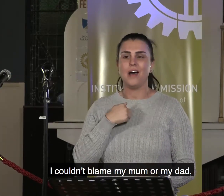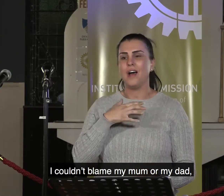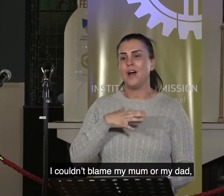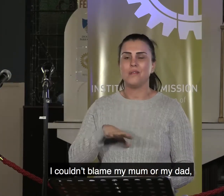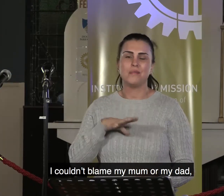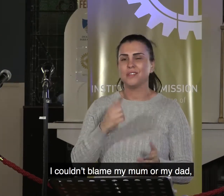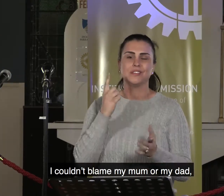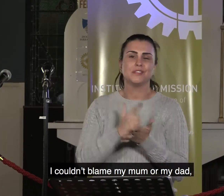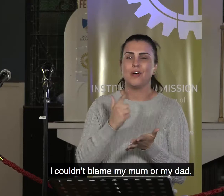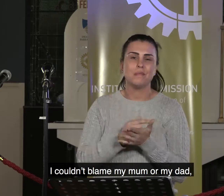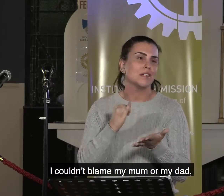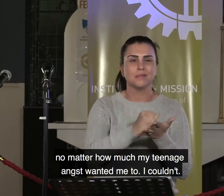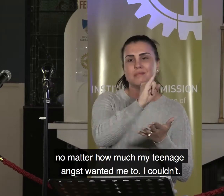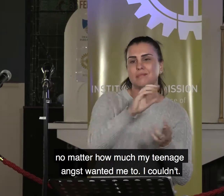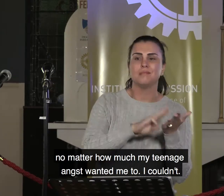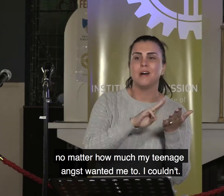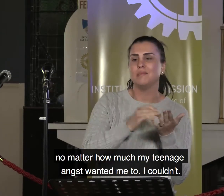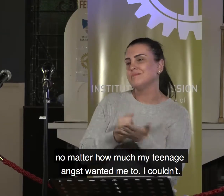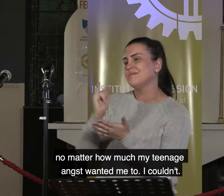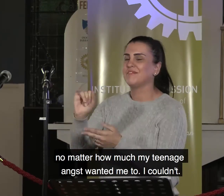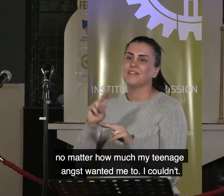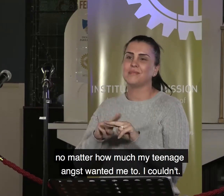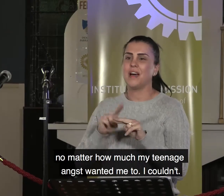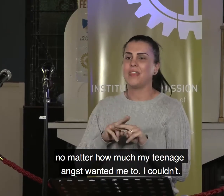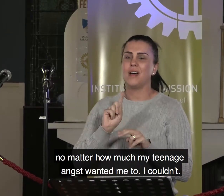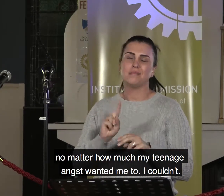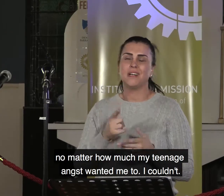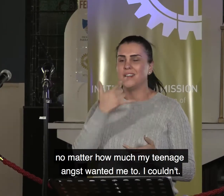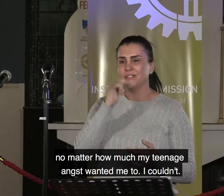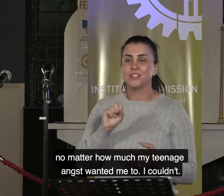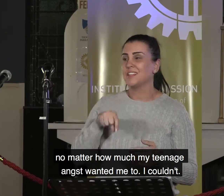or my dad, no matter how much my teenage angst wanted me to.